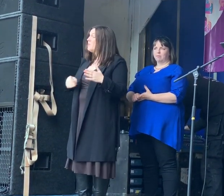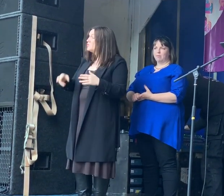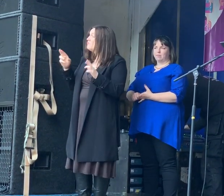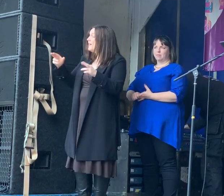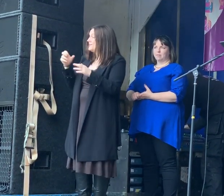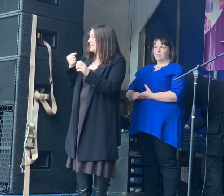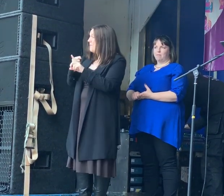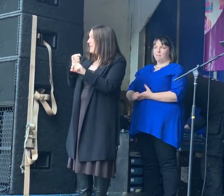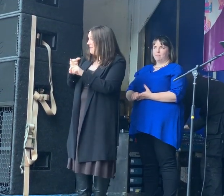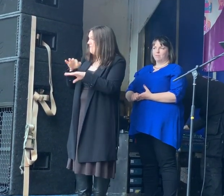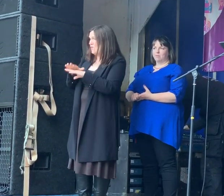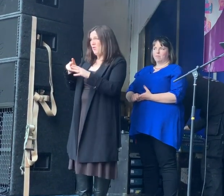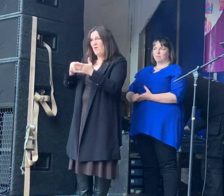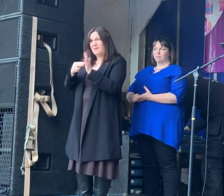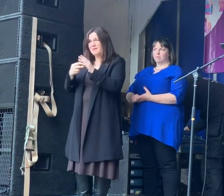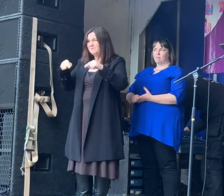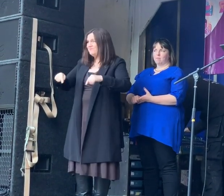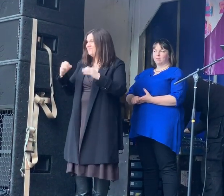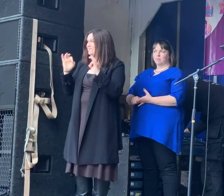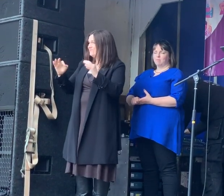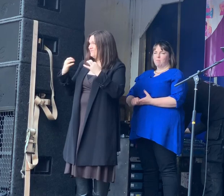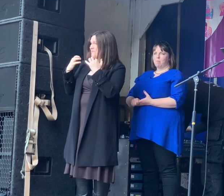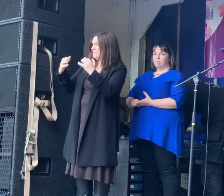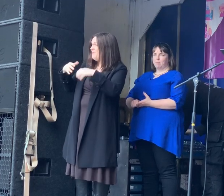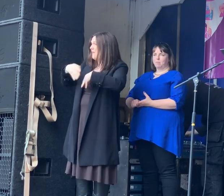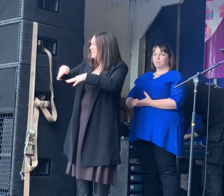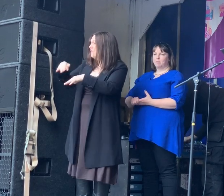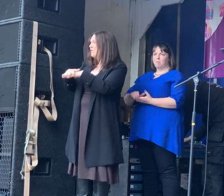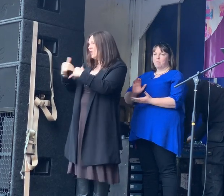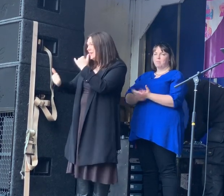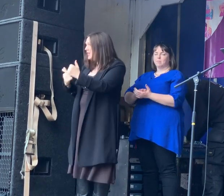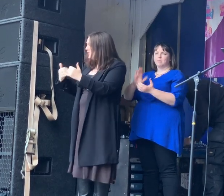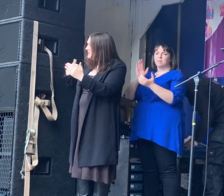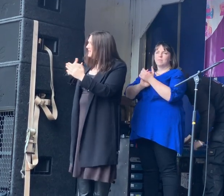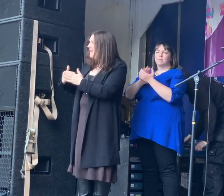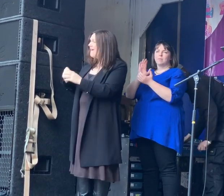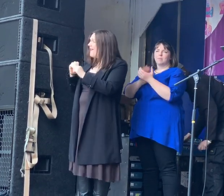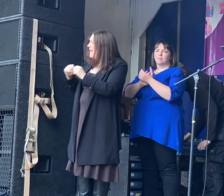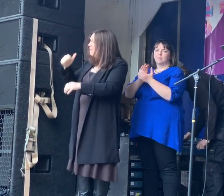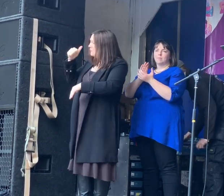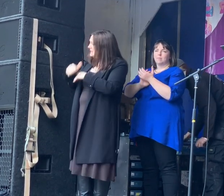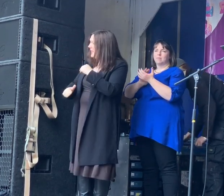for organising this incredible march and for everything they've done for years and years, every day.